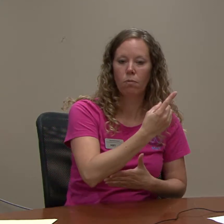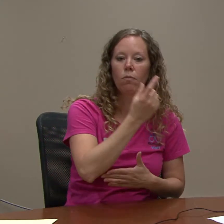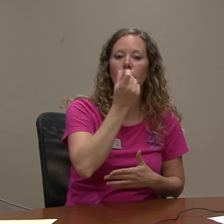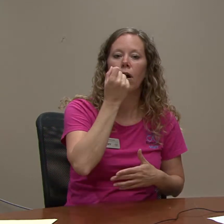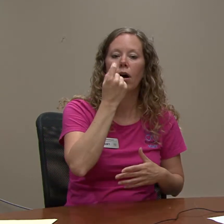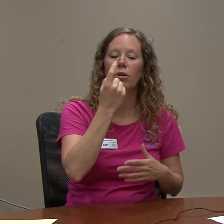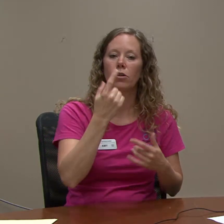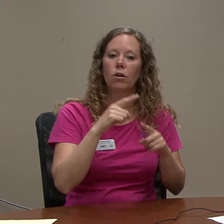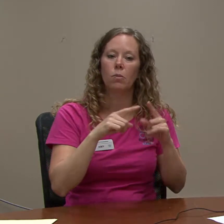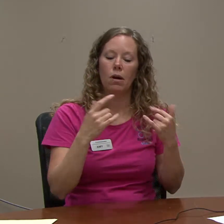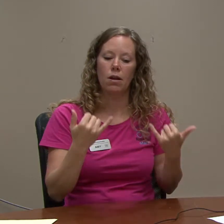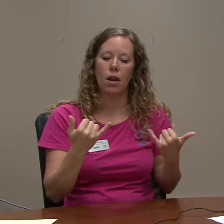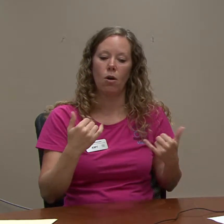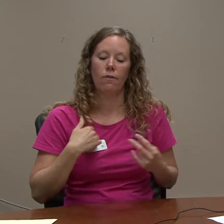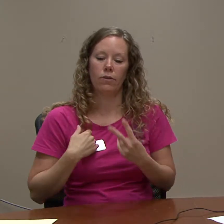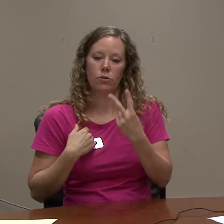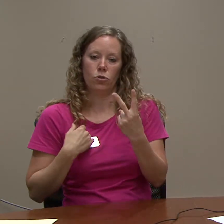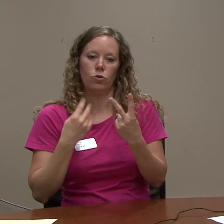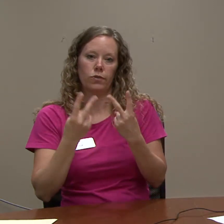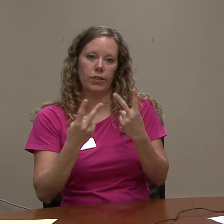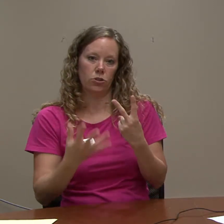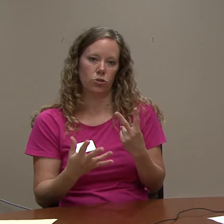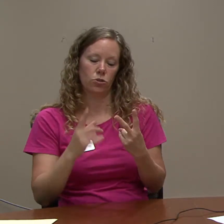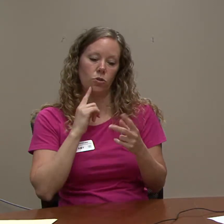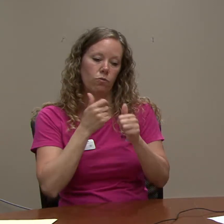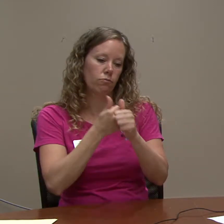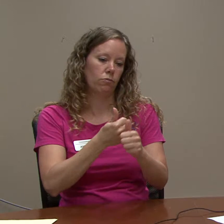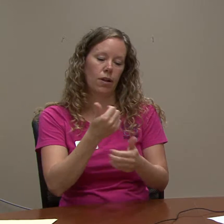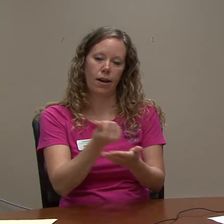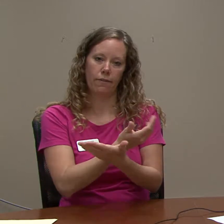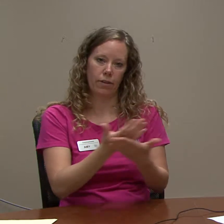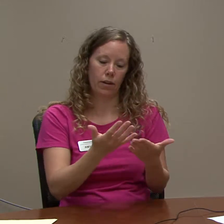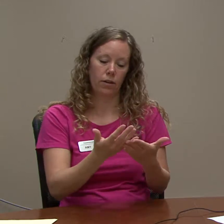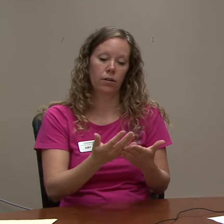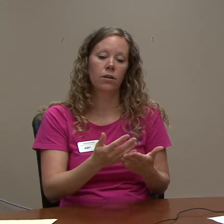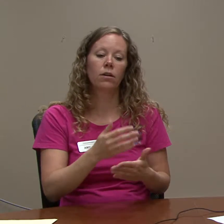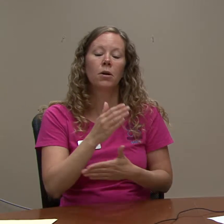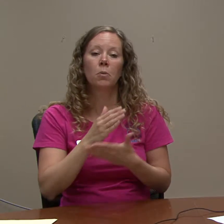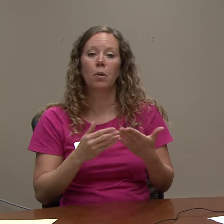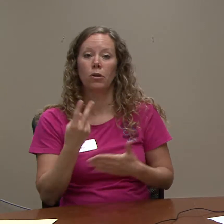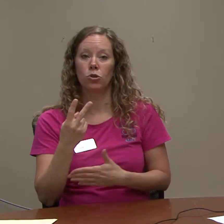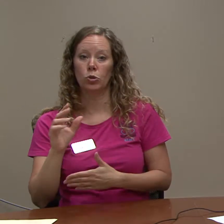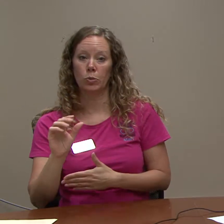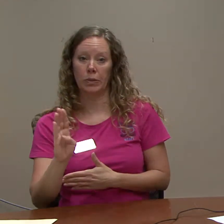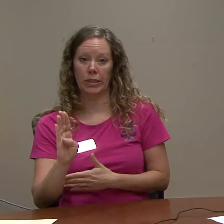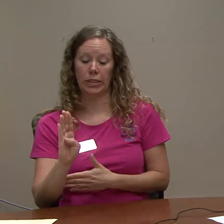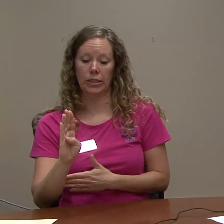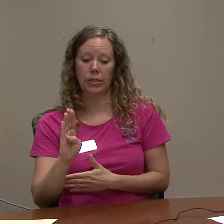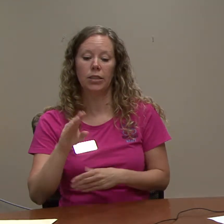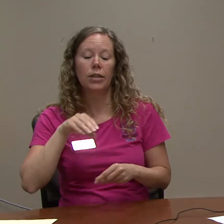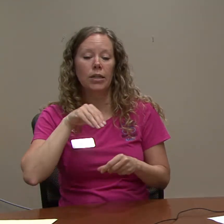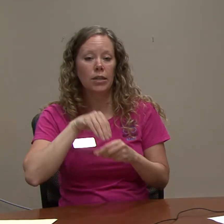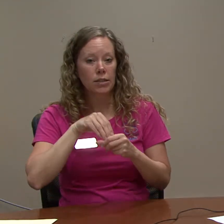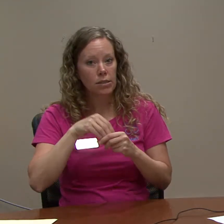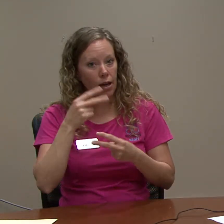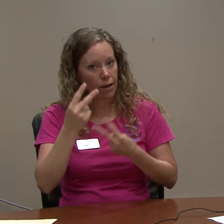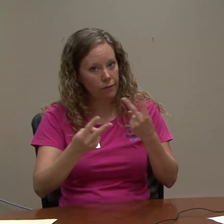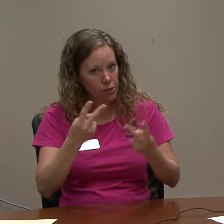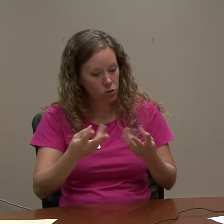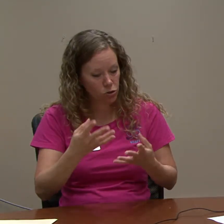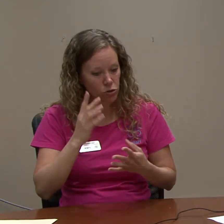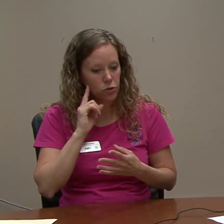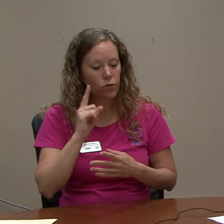2 non-essential visitors. Phase 2B, indoor visiting for essential